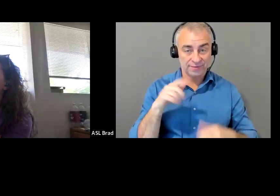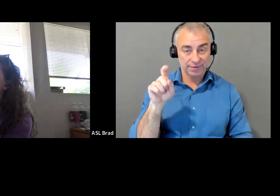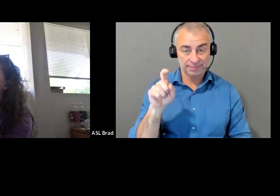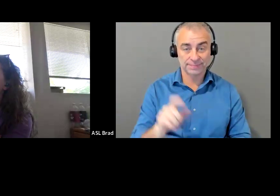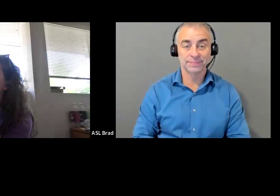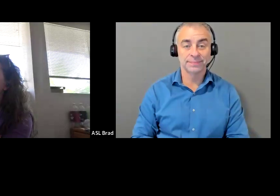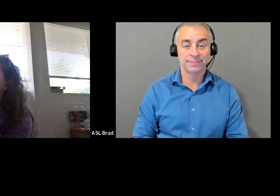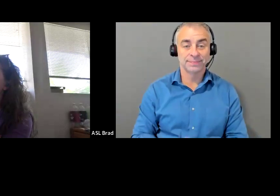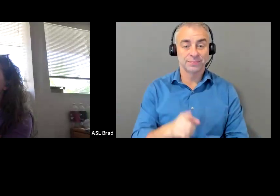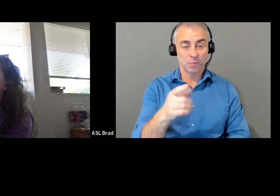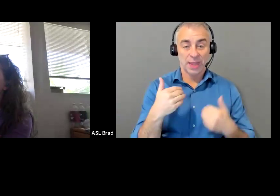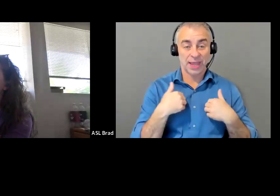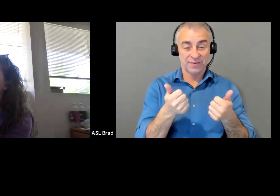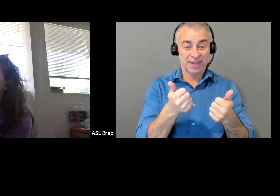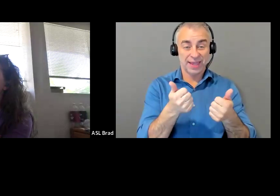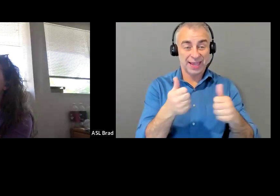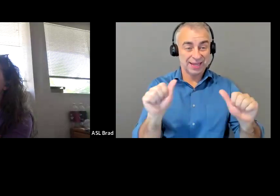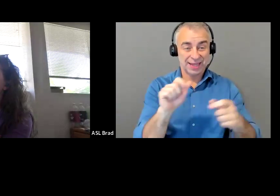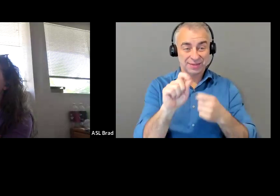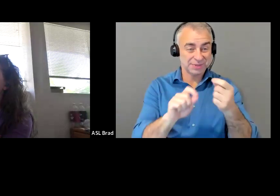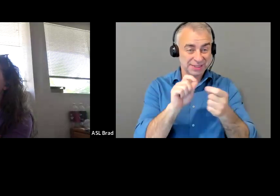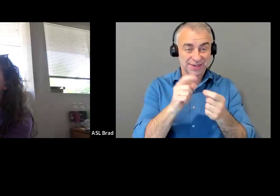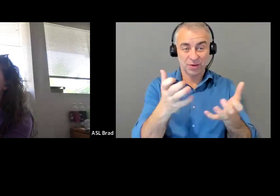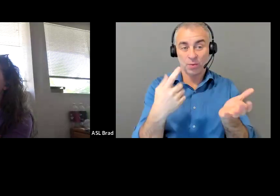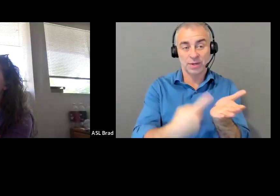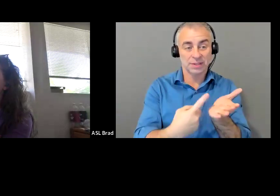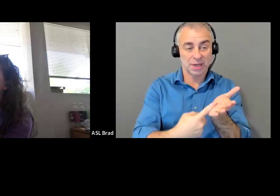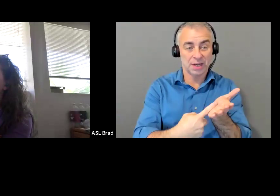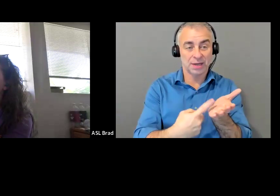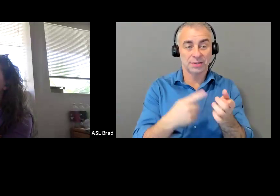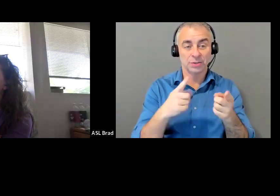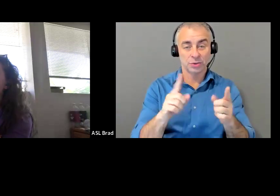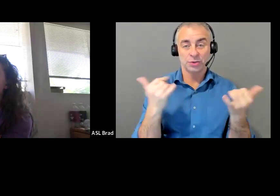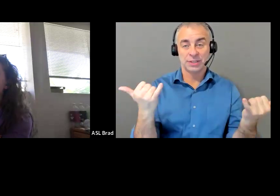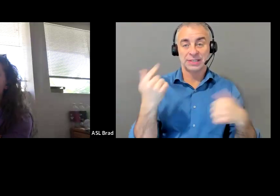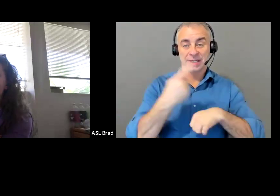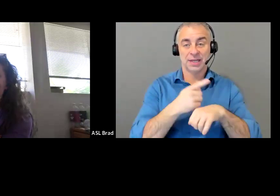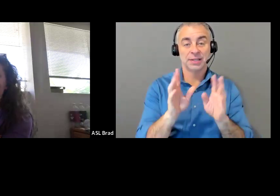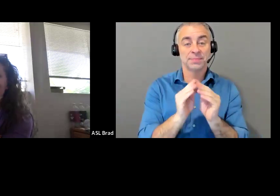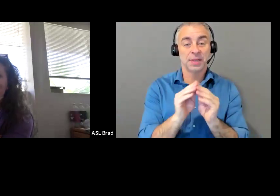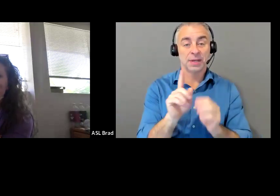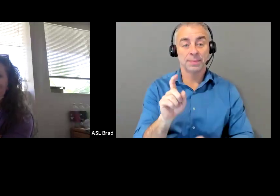have anything you specifically would like to talk about on today's call?